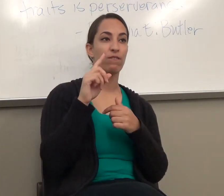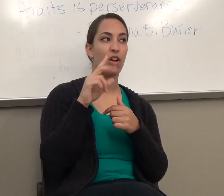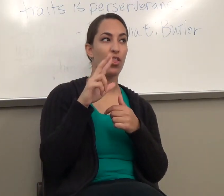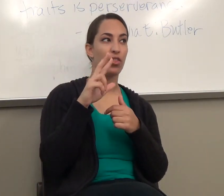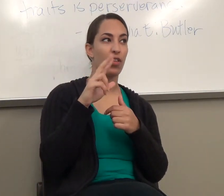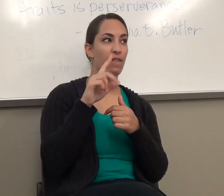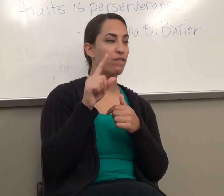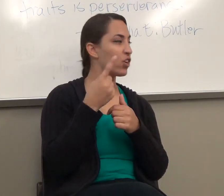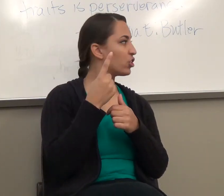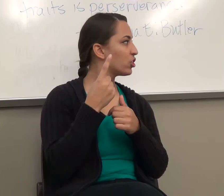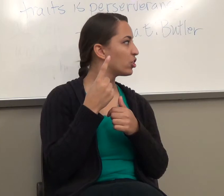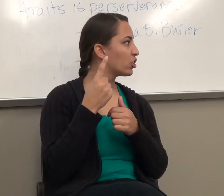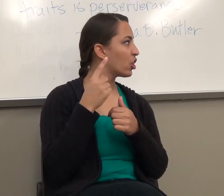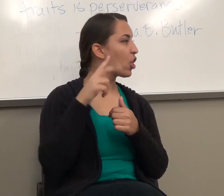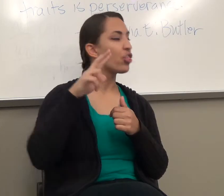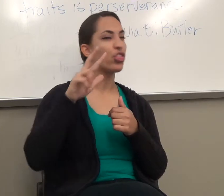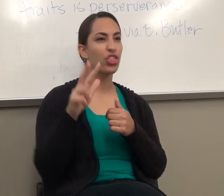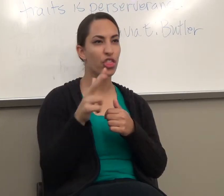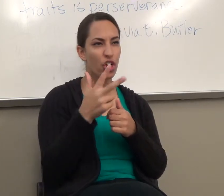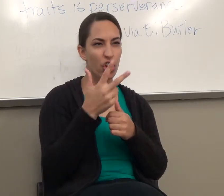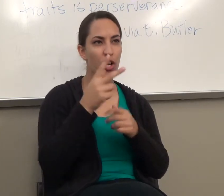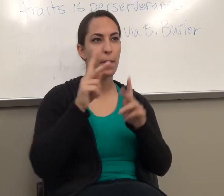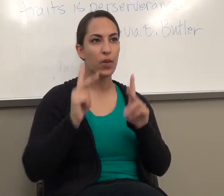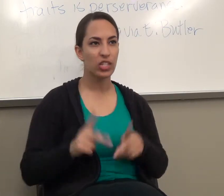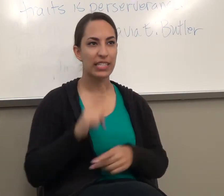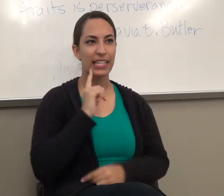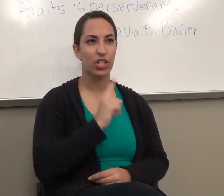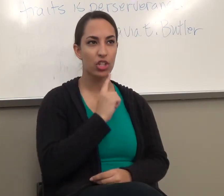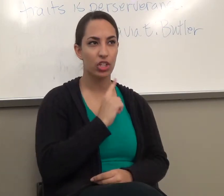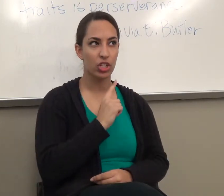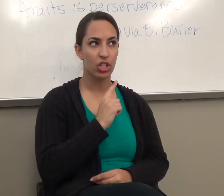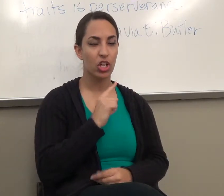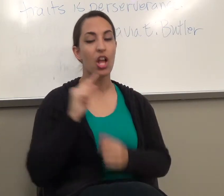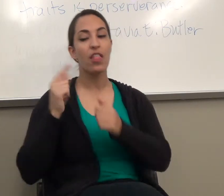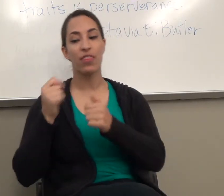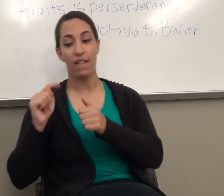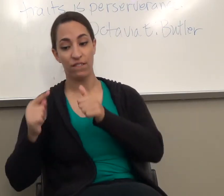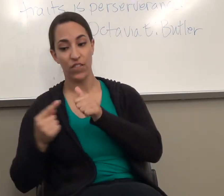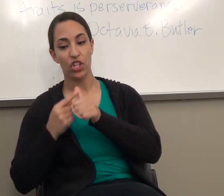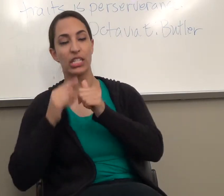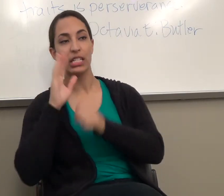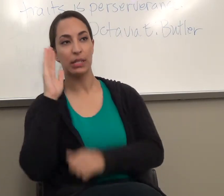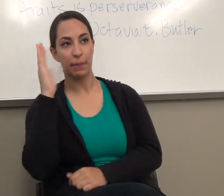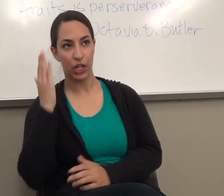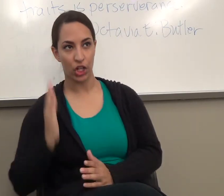Okay, so this is a he or a she. The first speaker usually,